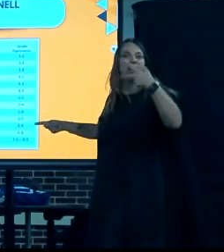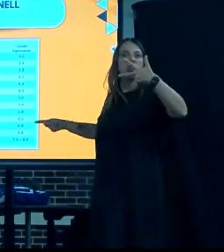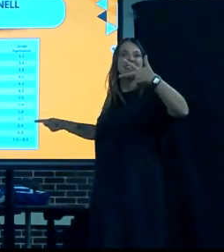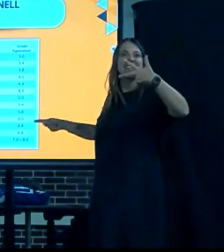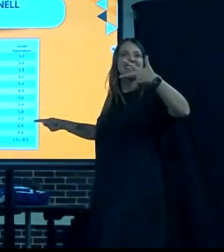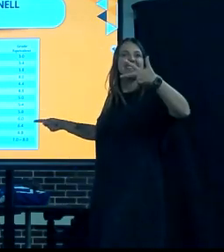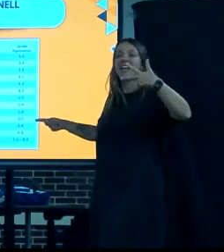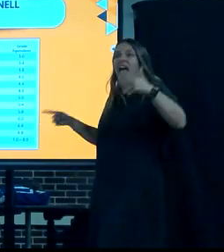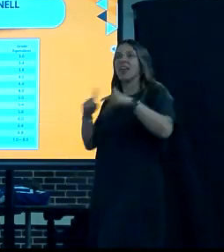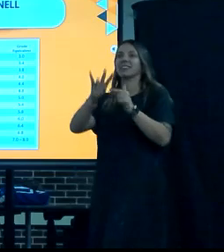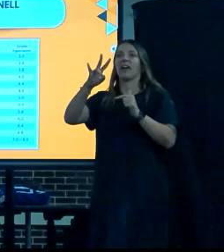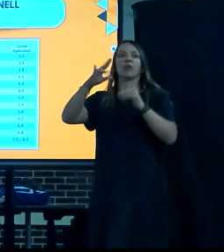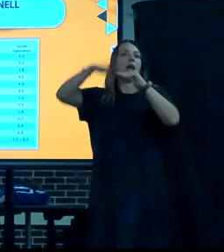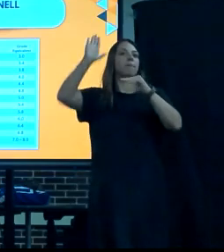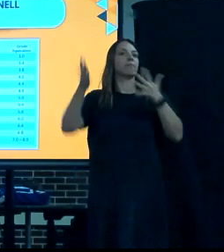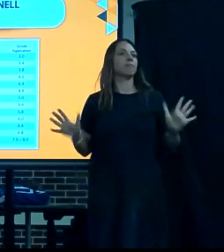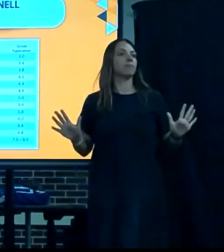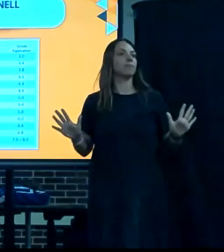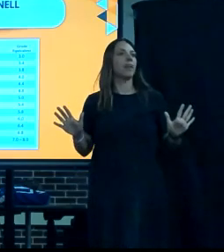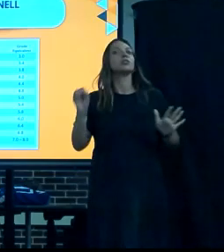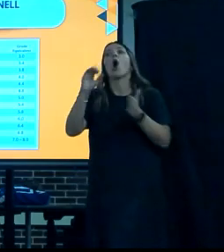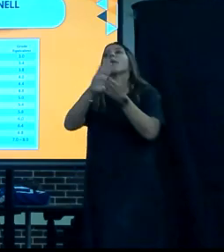here, there's only 3.